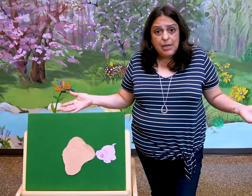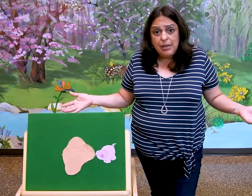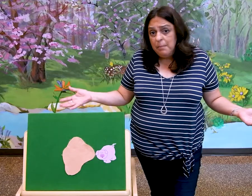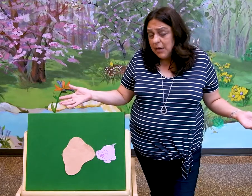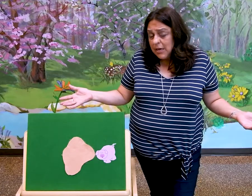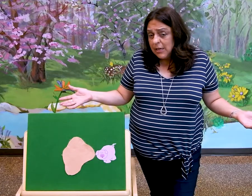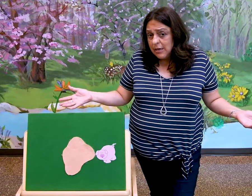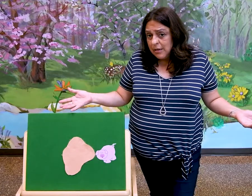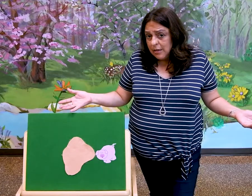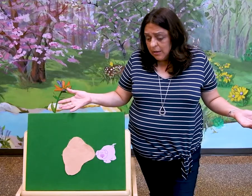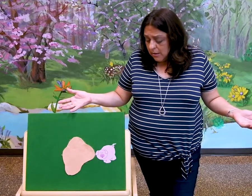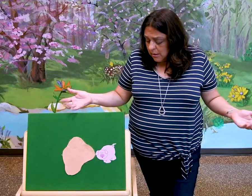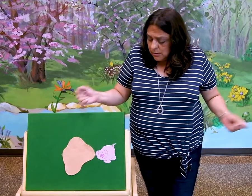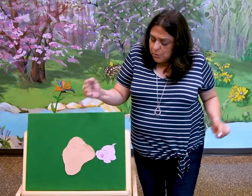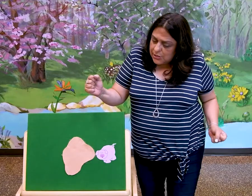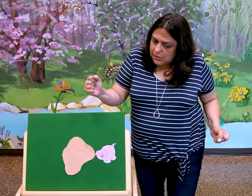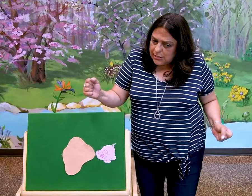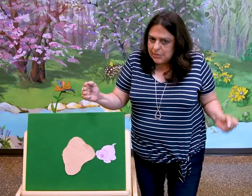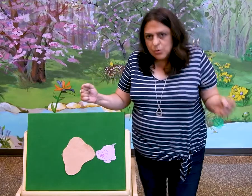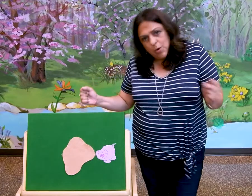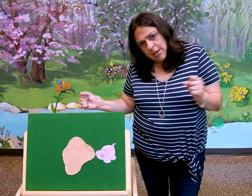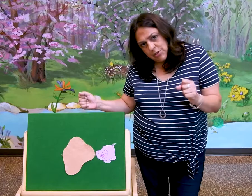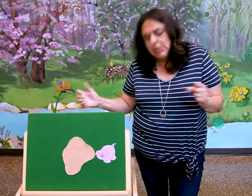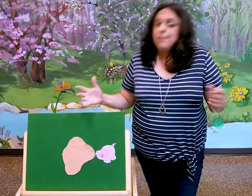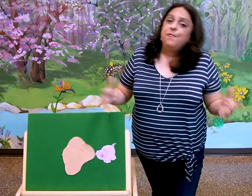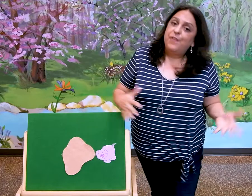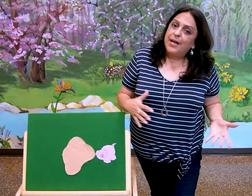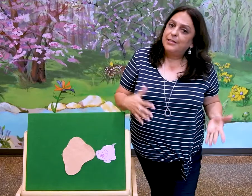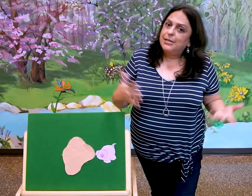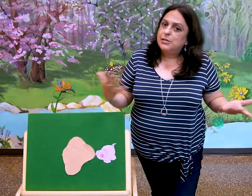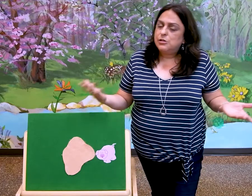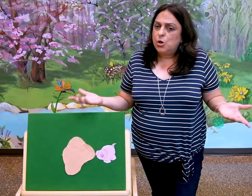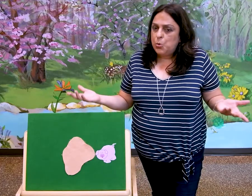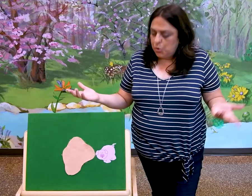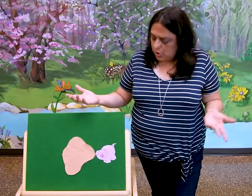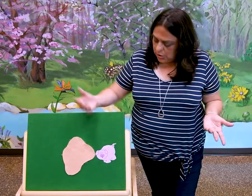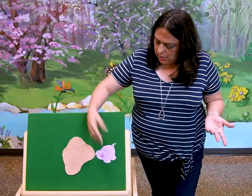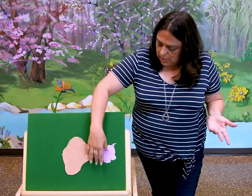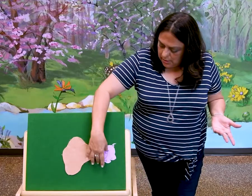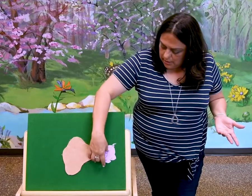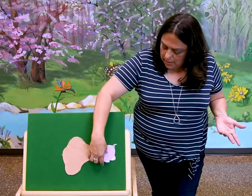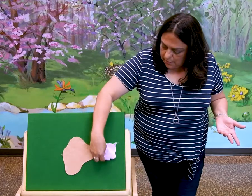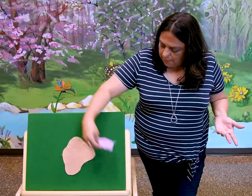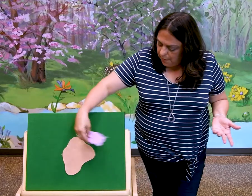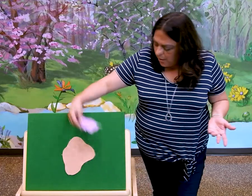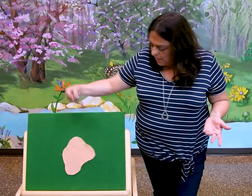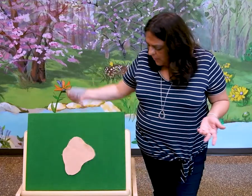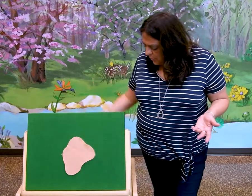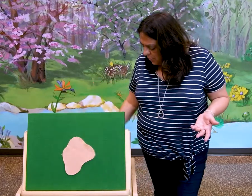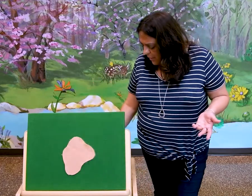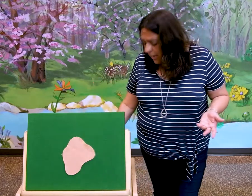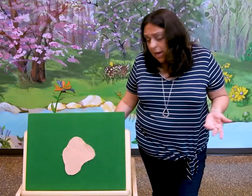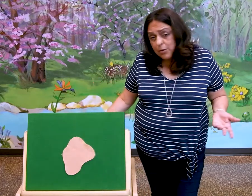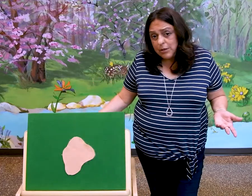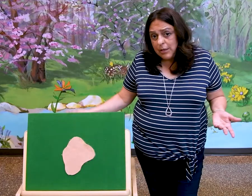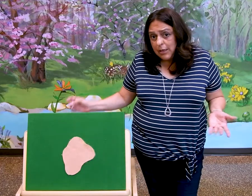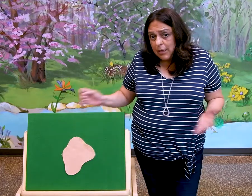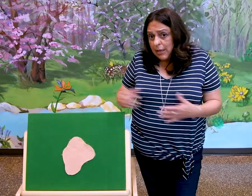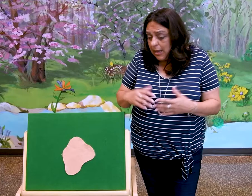the mud. Squishy, squashy, felt so good. The farmer took it out